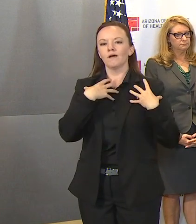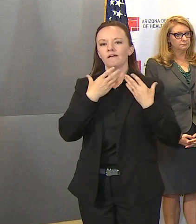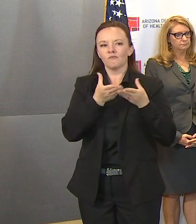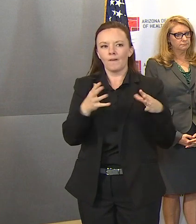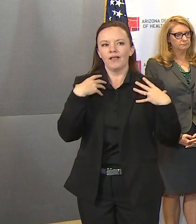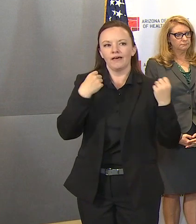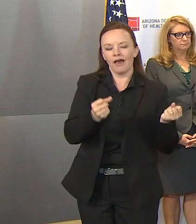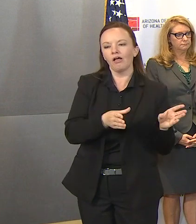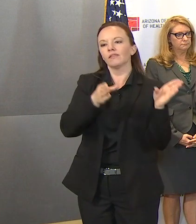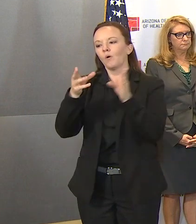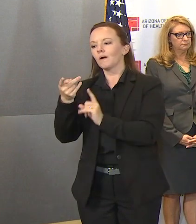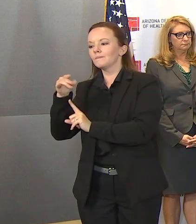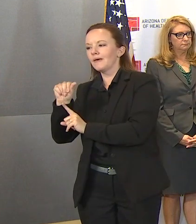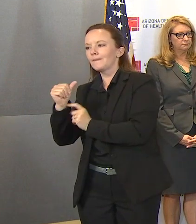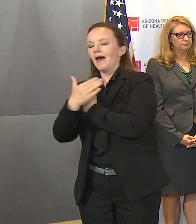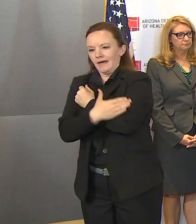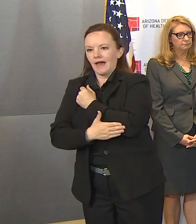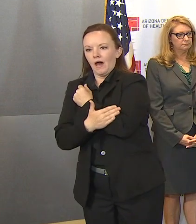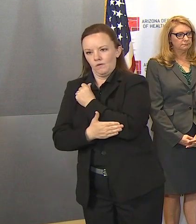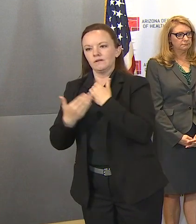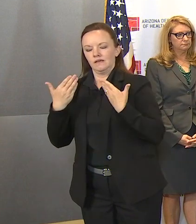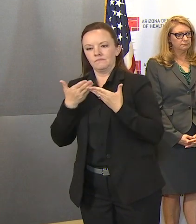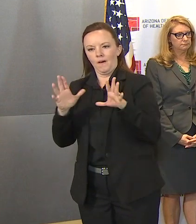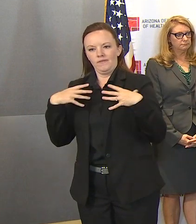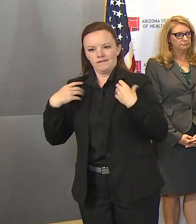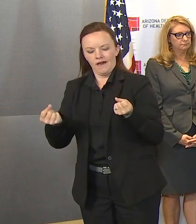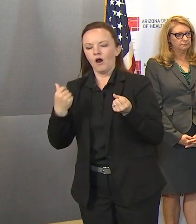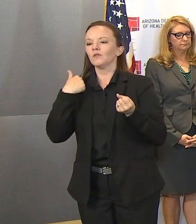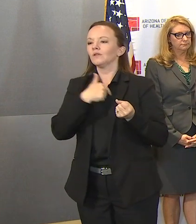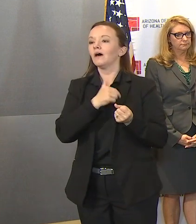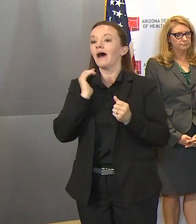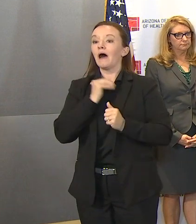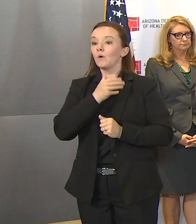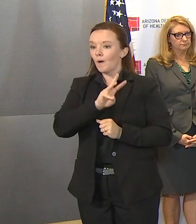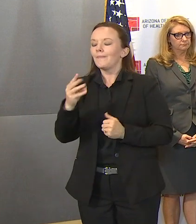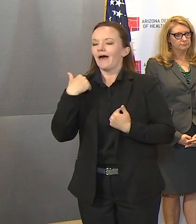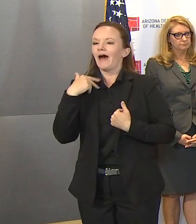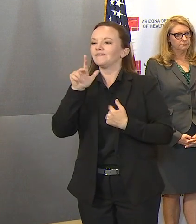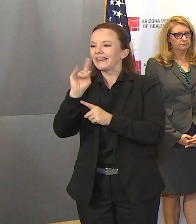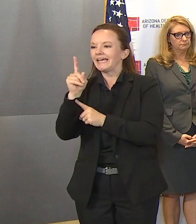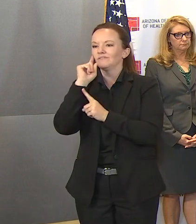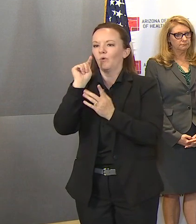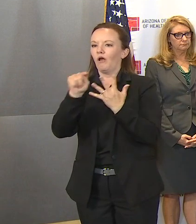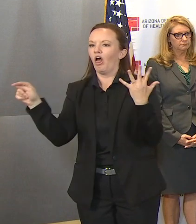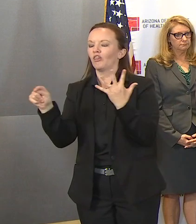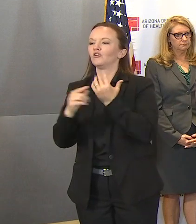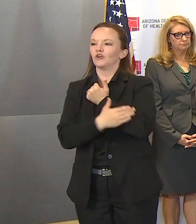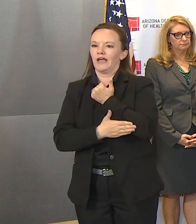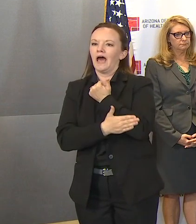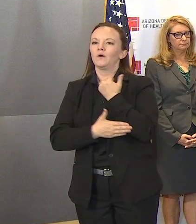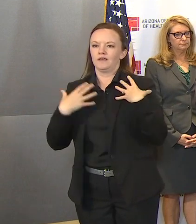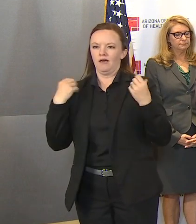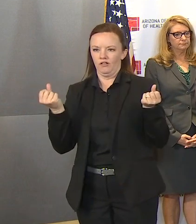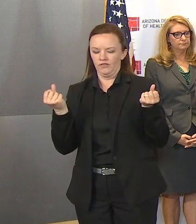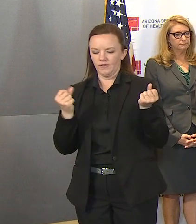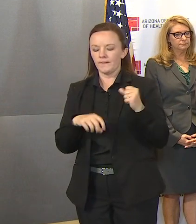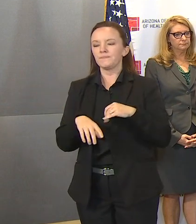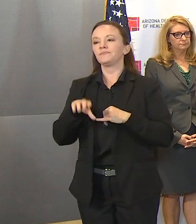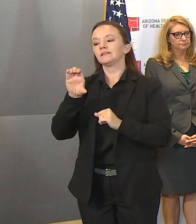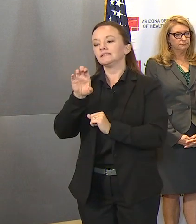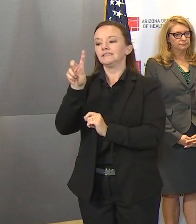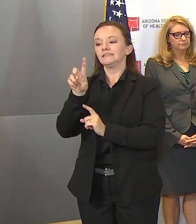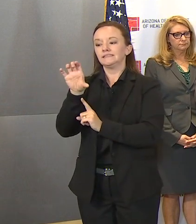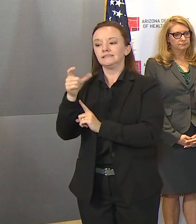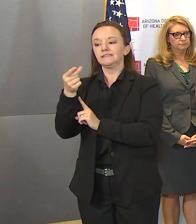have a link on our website that will link you to your local county health department. cdc.gov is another resource for up-to-date